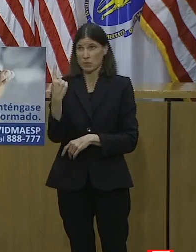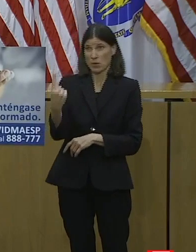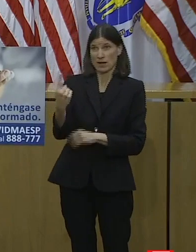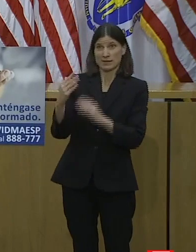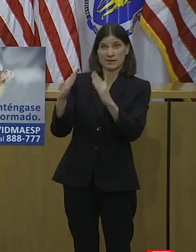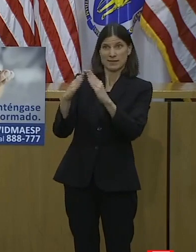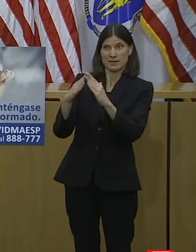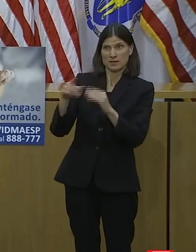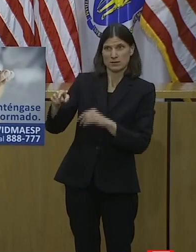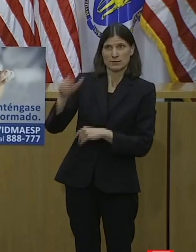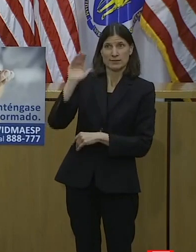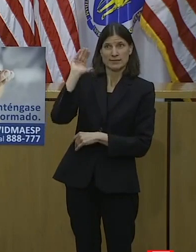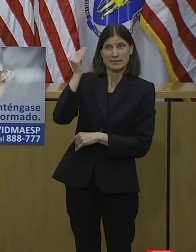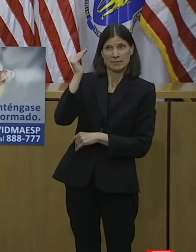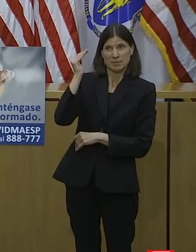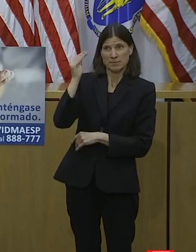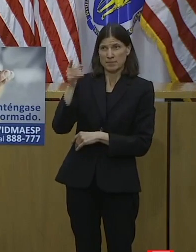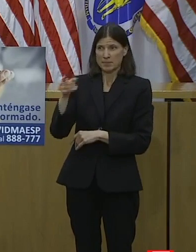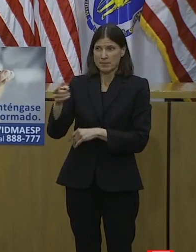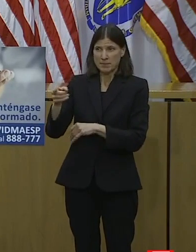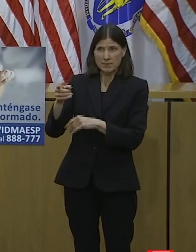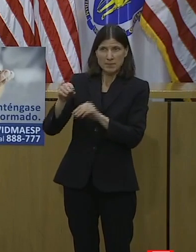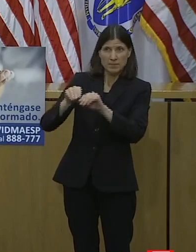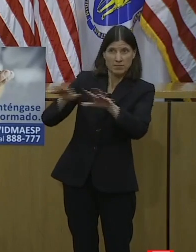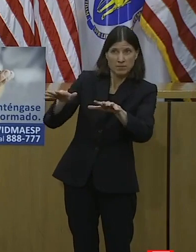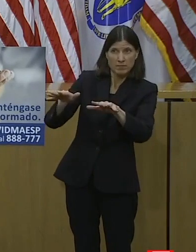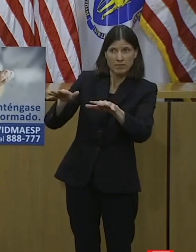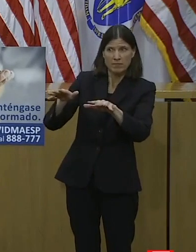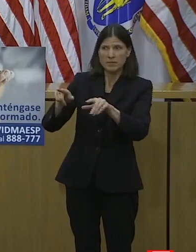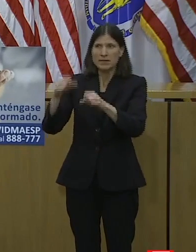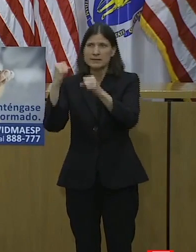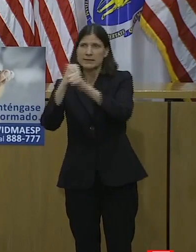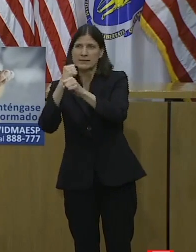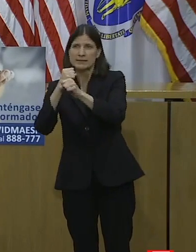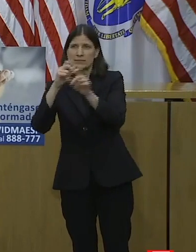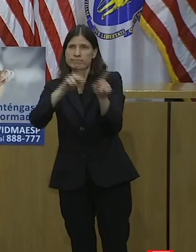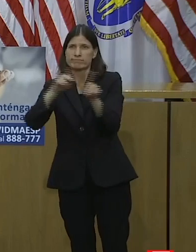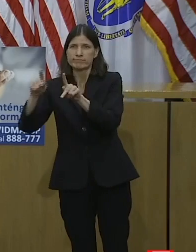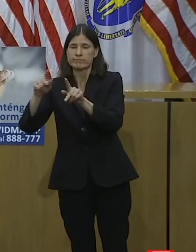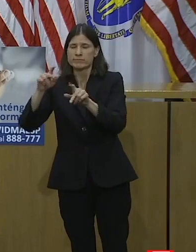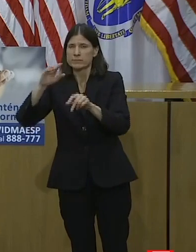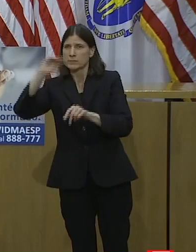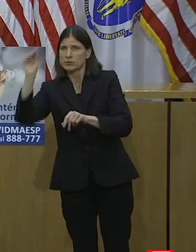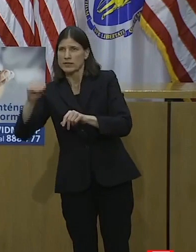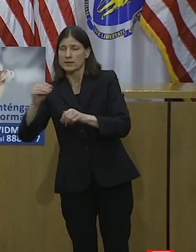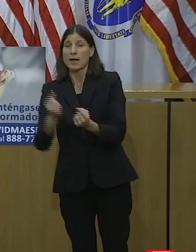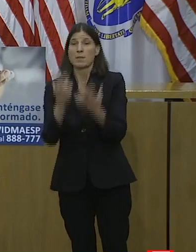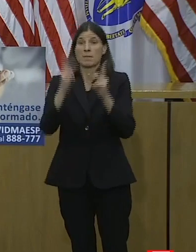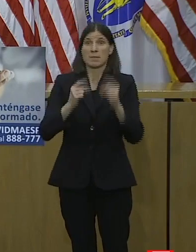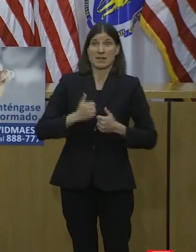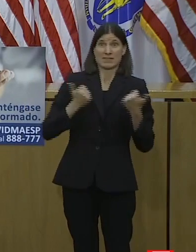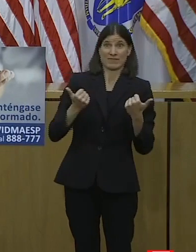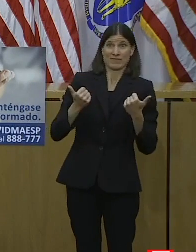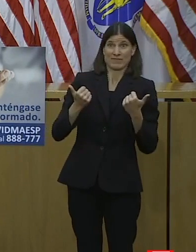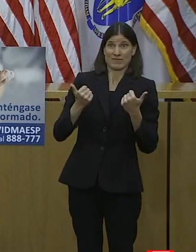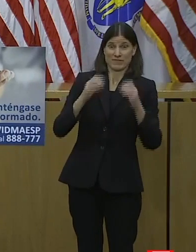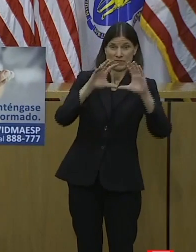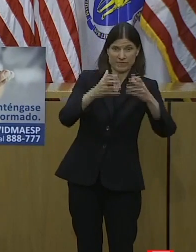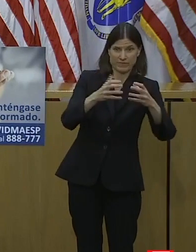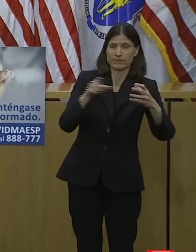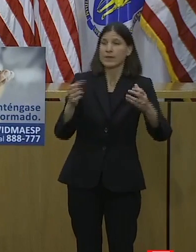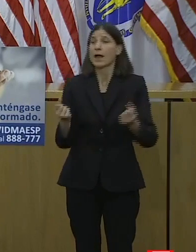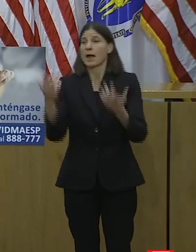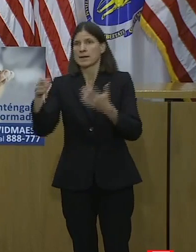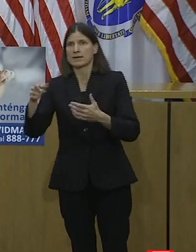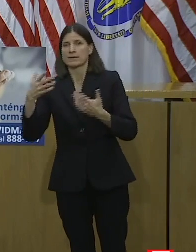of 50,000 or less in order to protect privacy. Having the ability to look at this virus through the lens of its impact